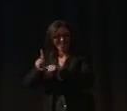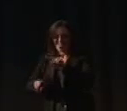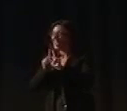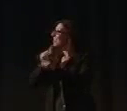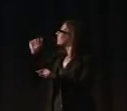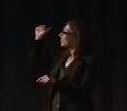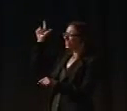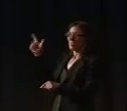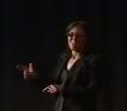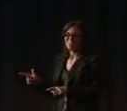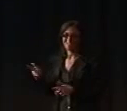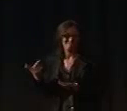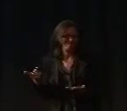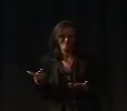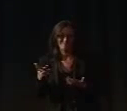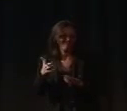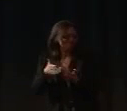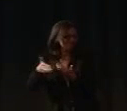time